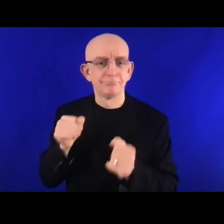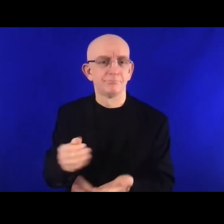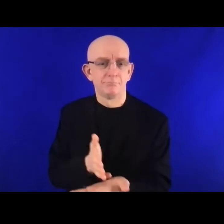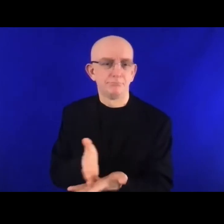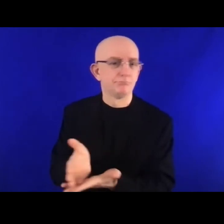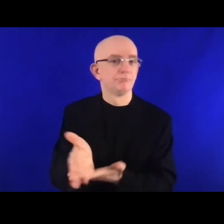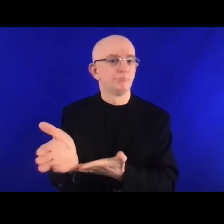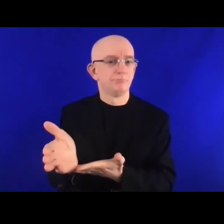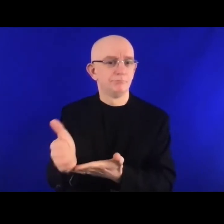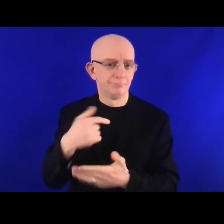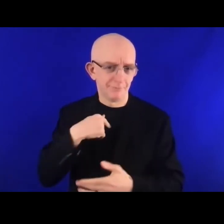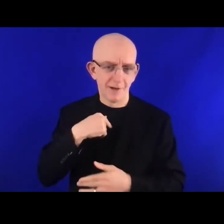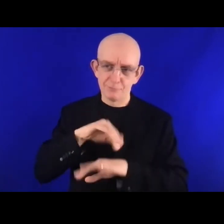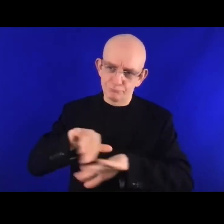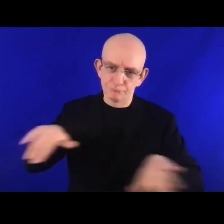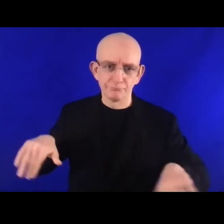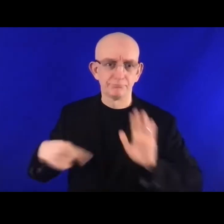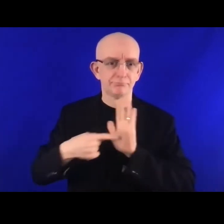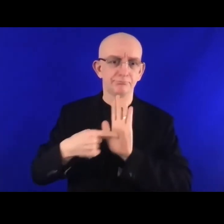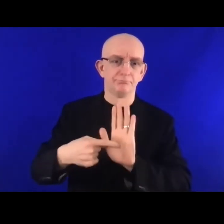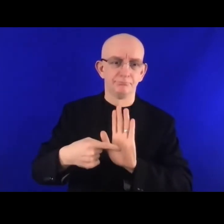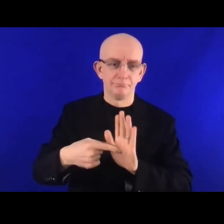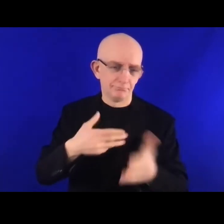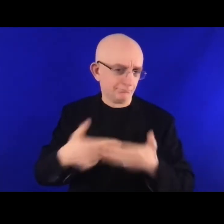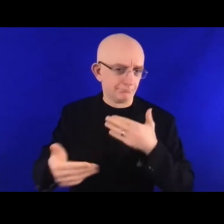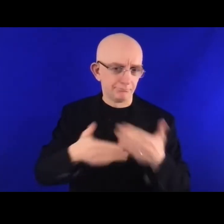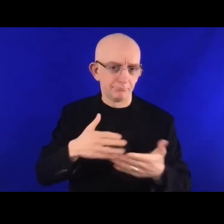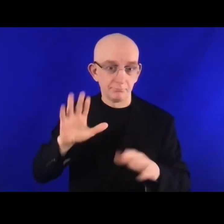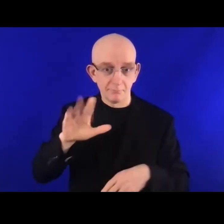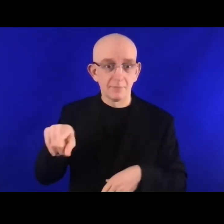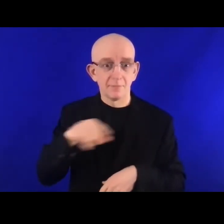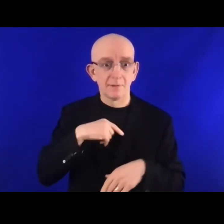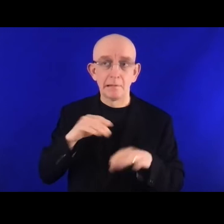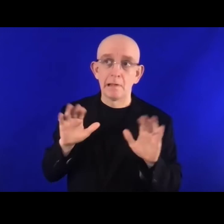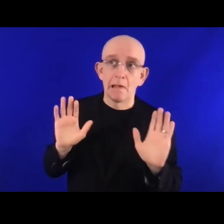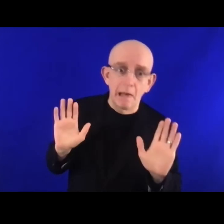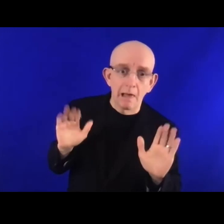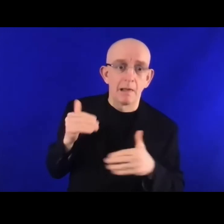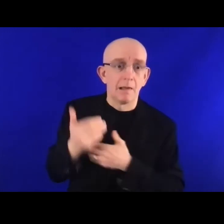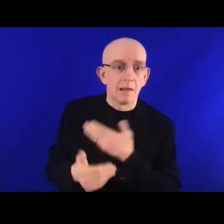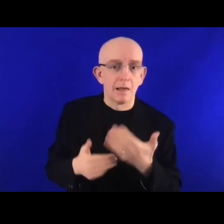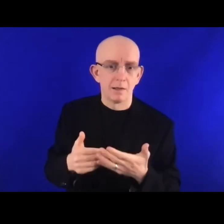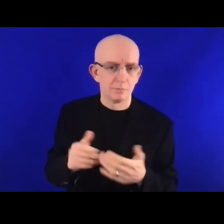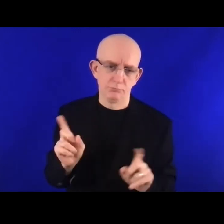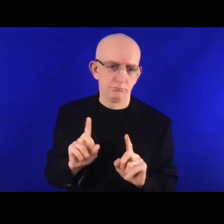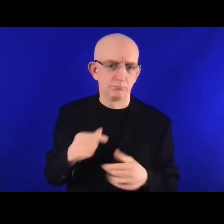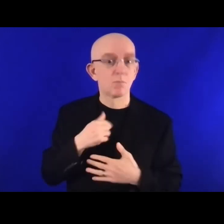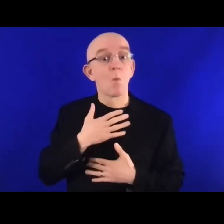on anything that we want, and we have to help each other out. And thank you, and that's it.